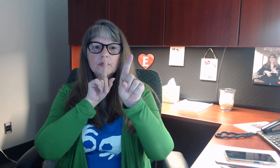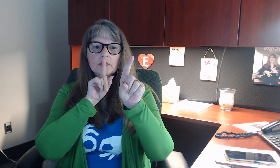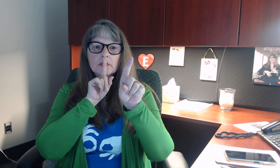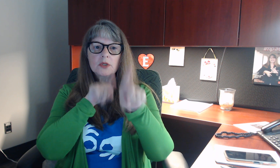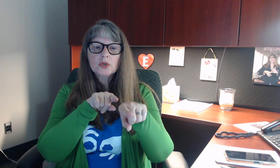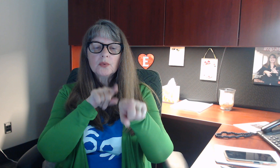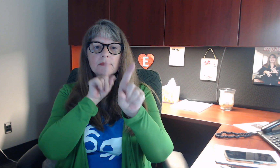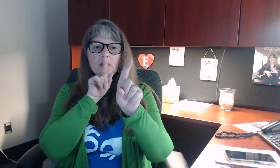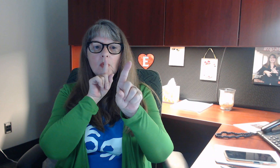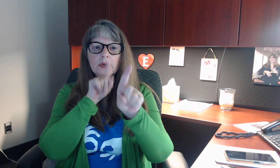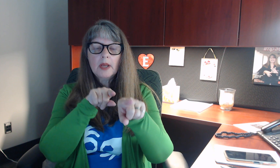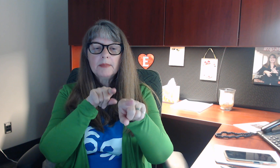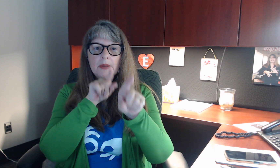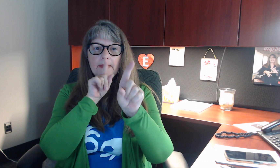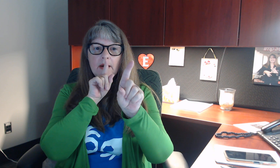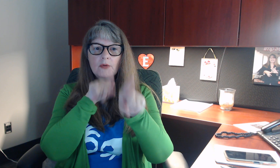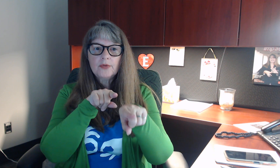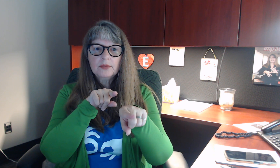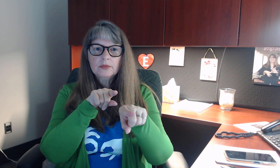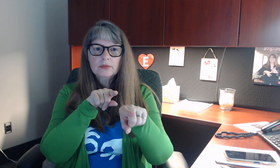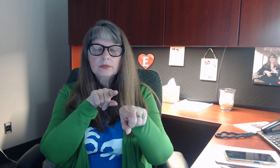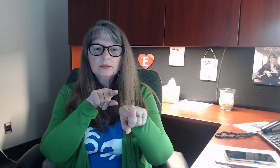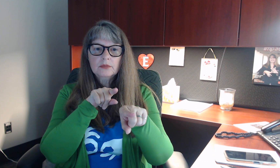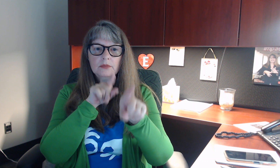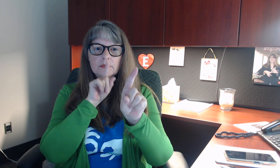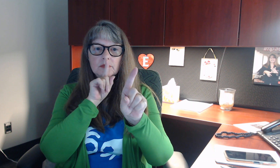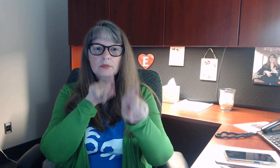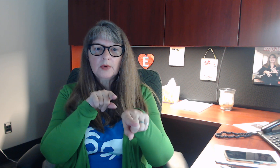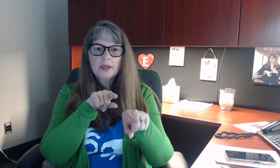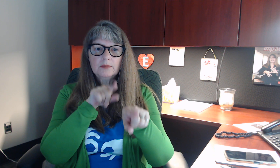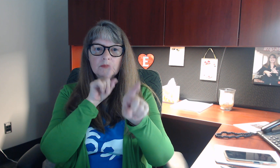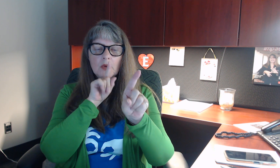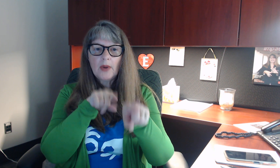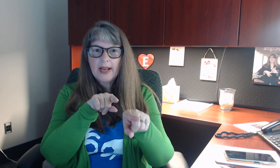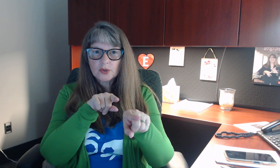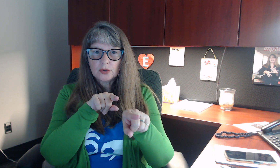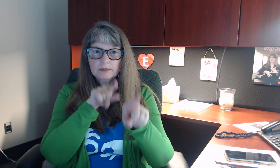This is report up at the mouth, right? Or answer.